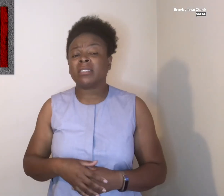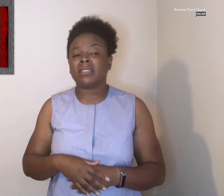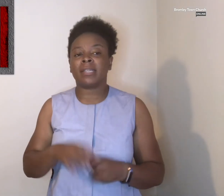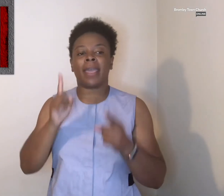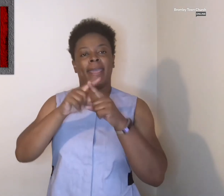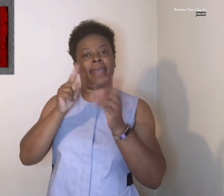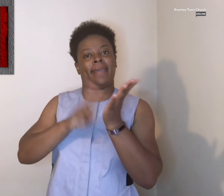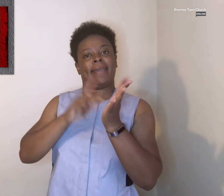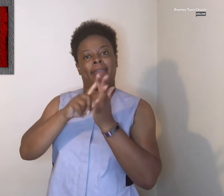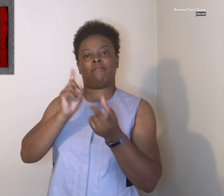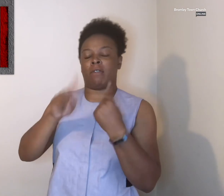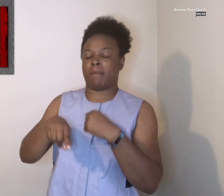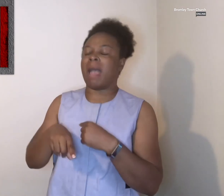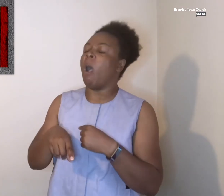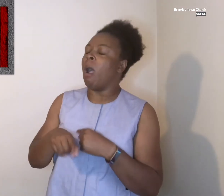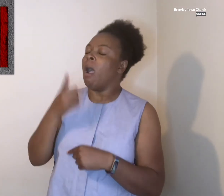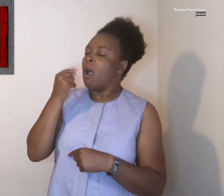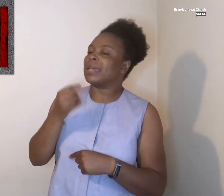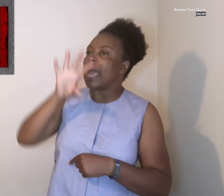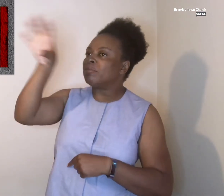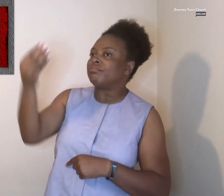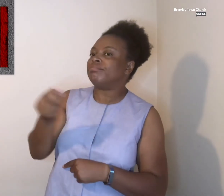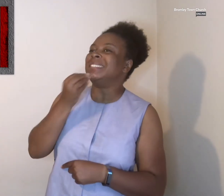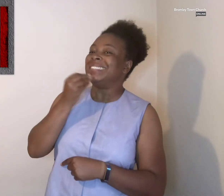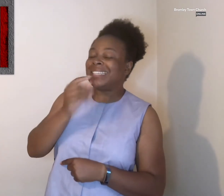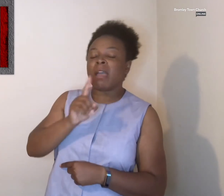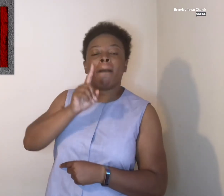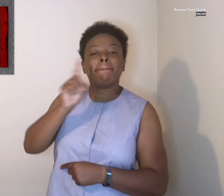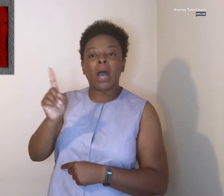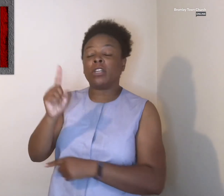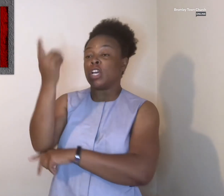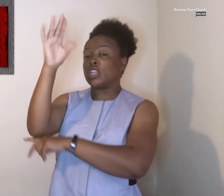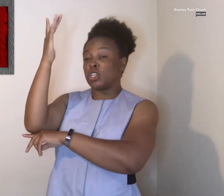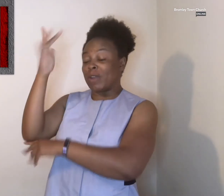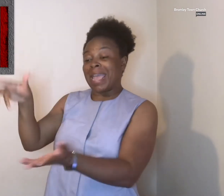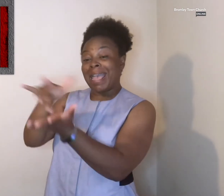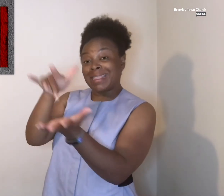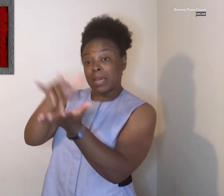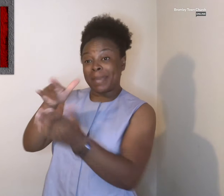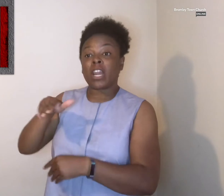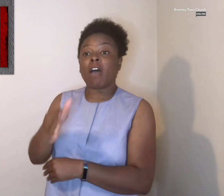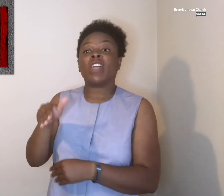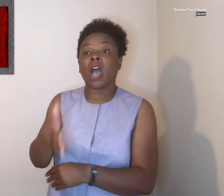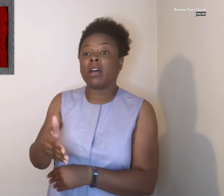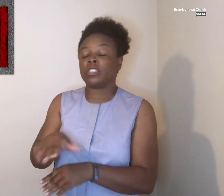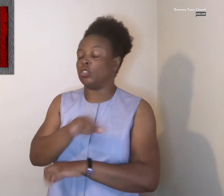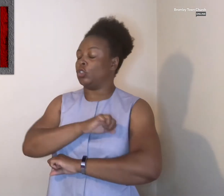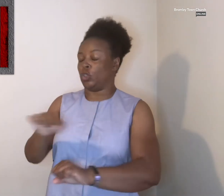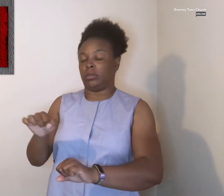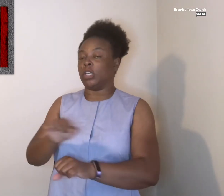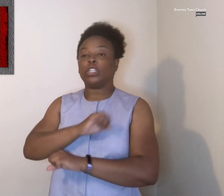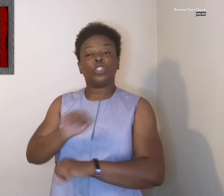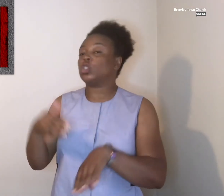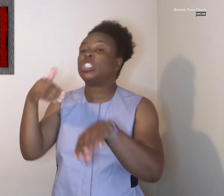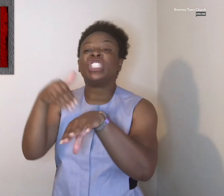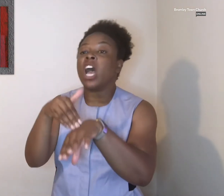trees in the garden, but God did say, 'You must not eat fruit from the tree that is in the middle of the garden, and you must not touch it,